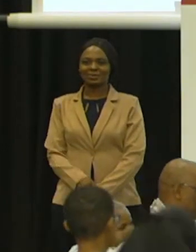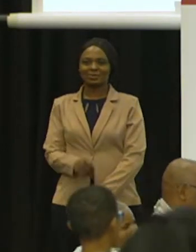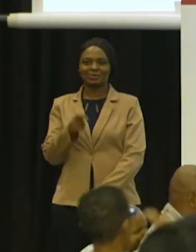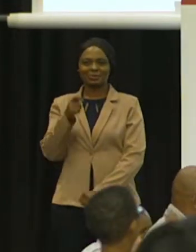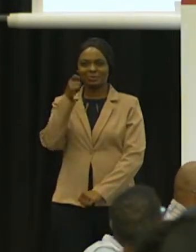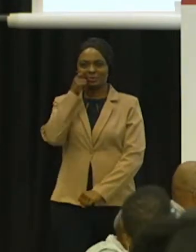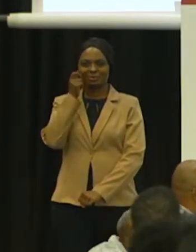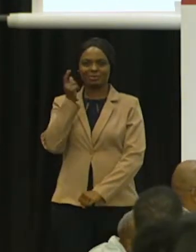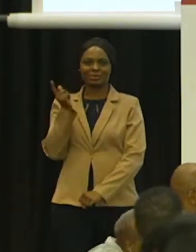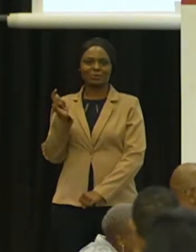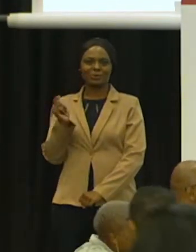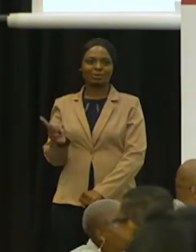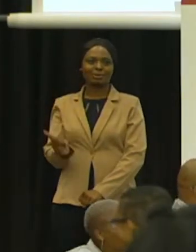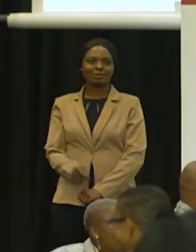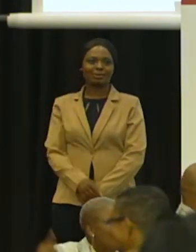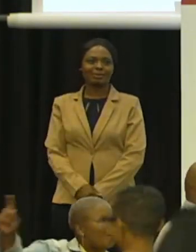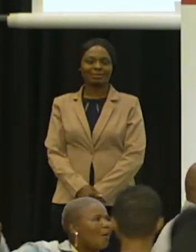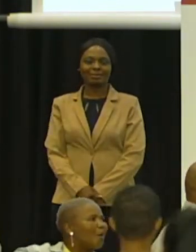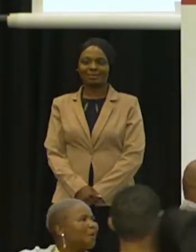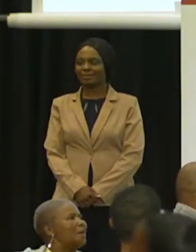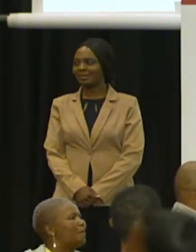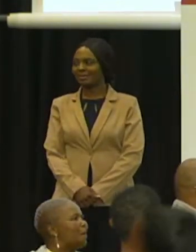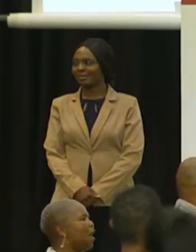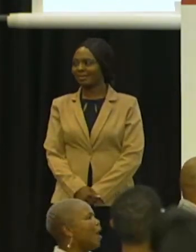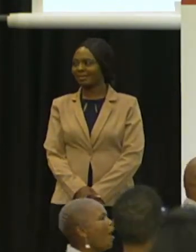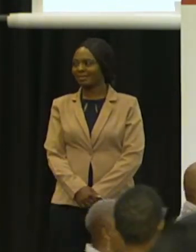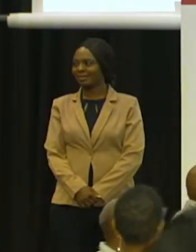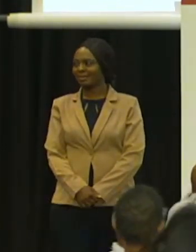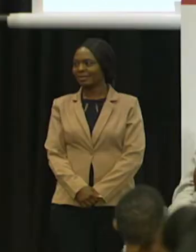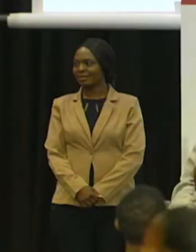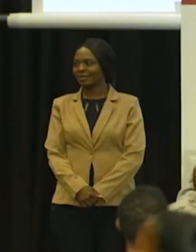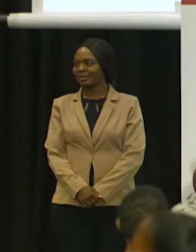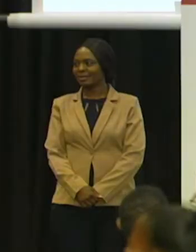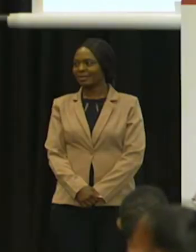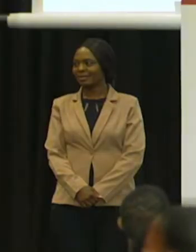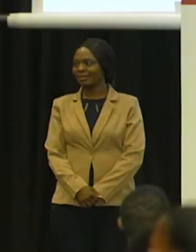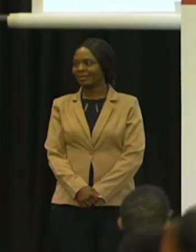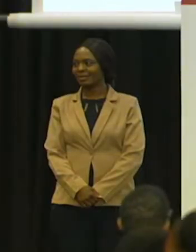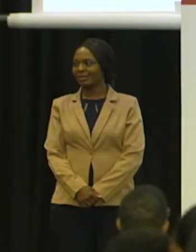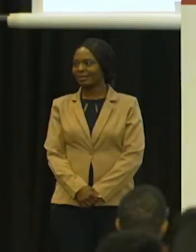Thank you. Kubi, kubi, kubi ya,